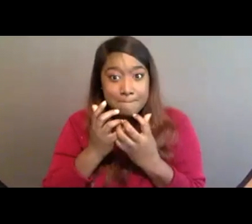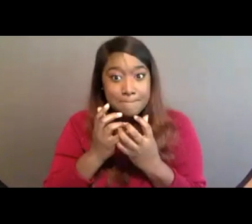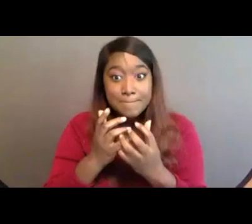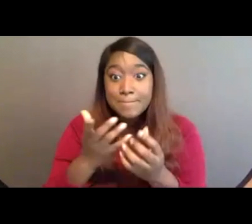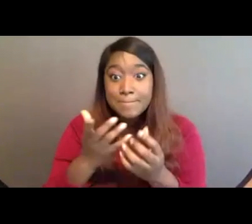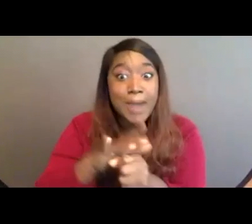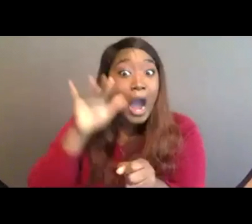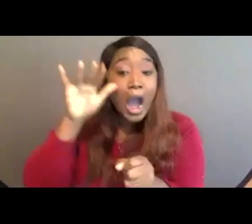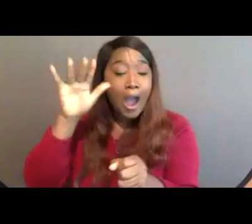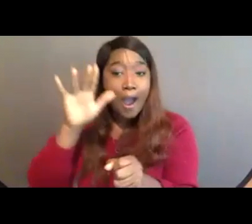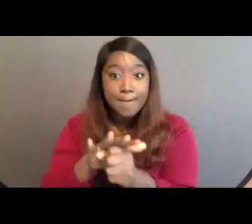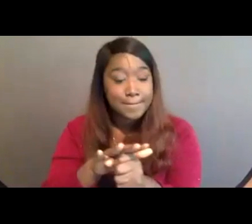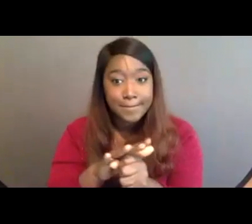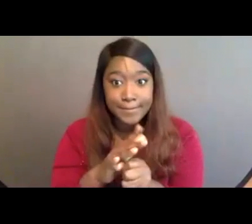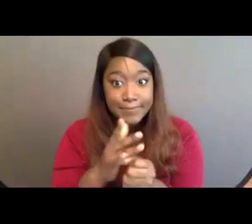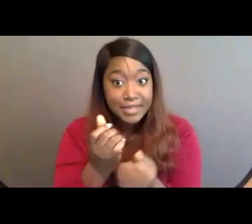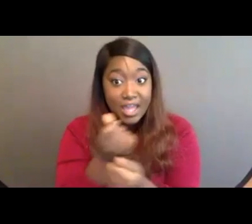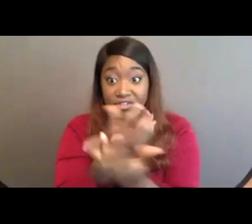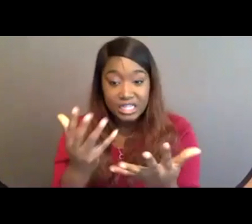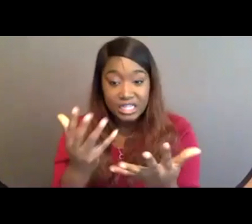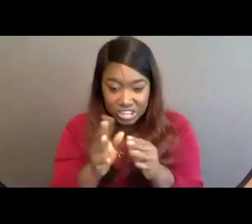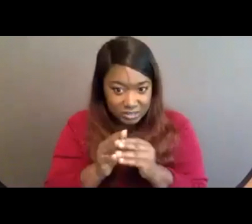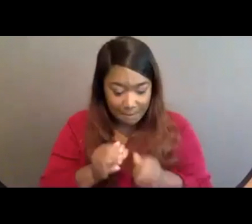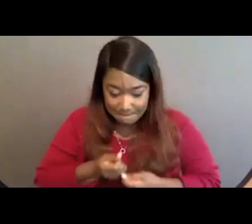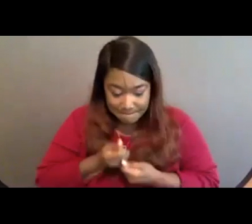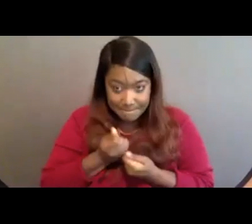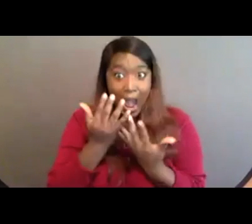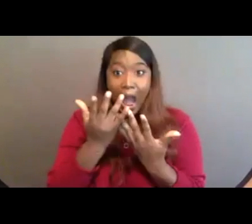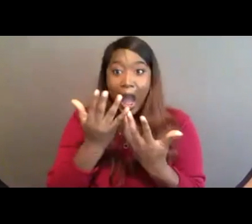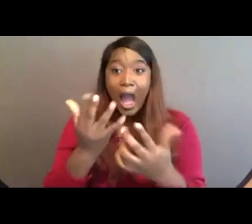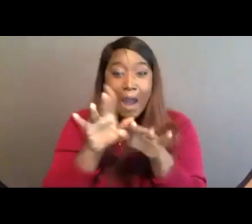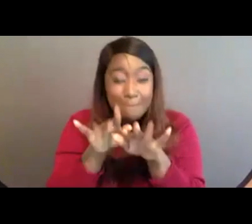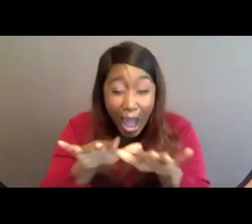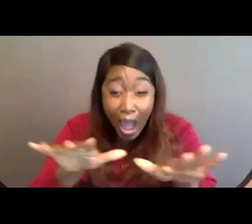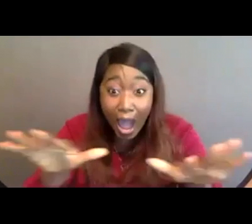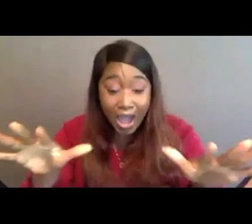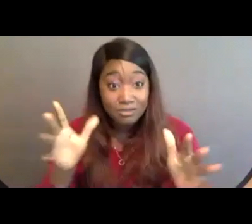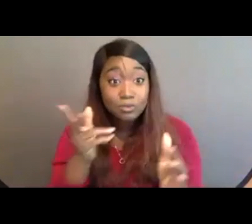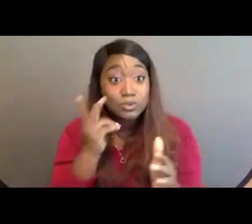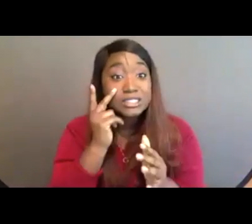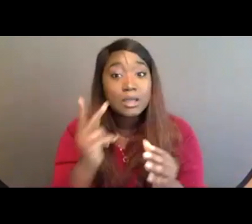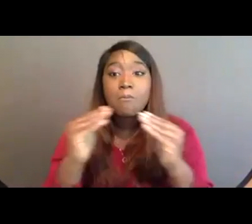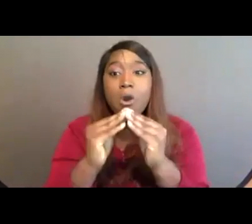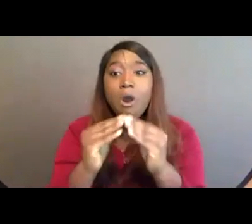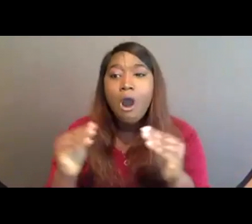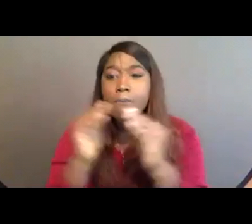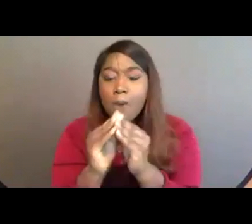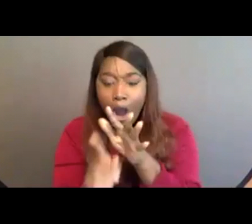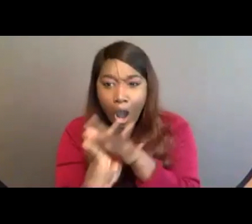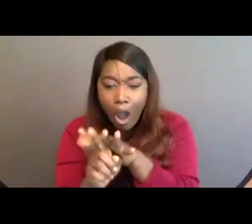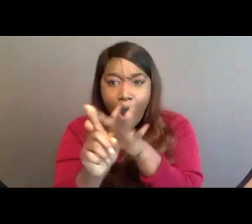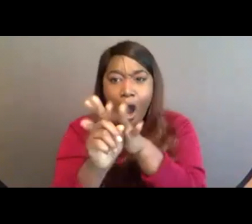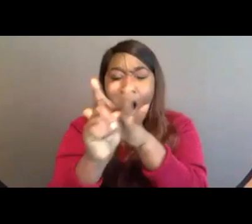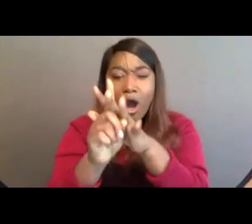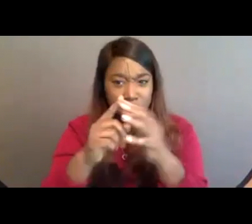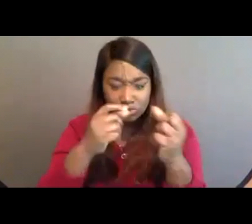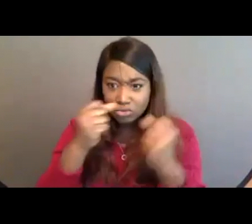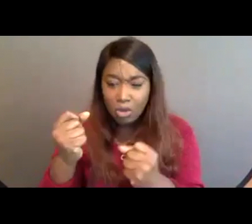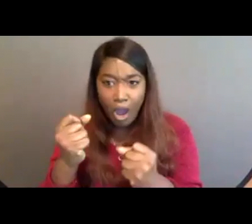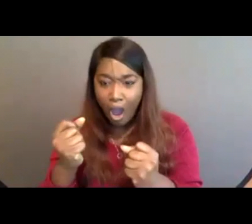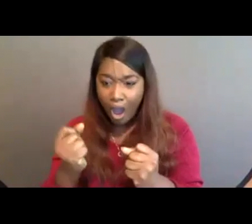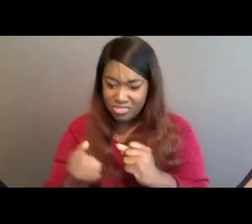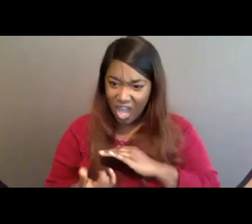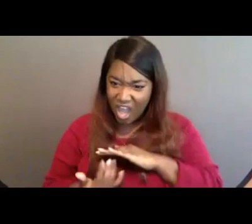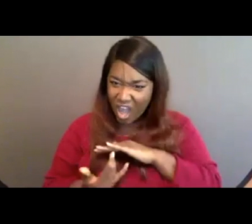really all just sort of coming out with greater and greater force, right? The